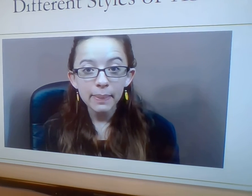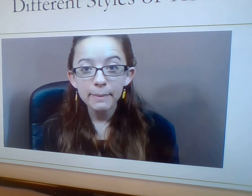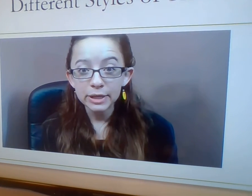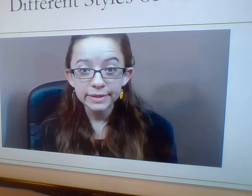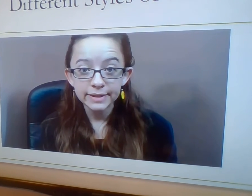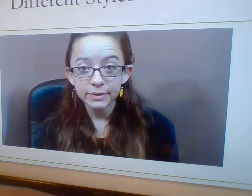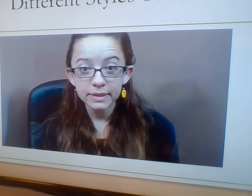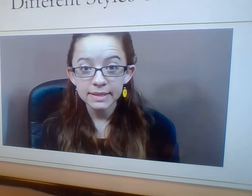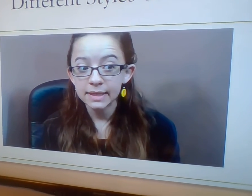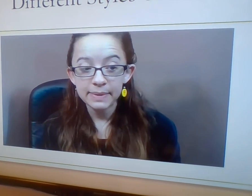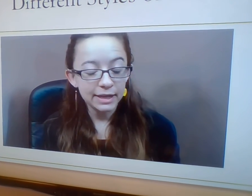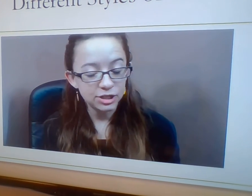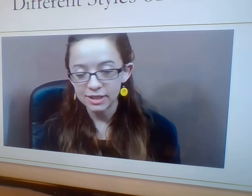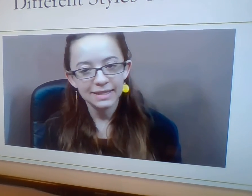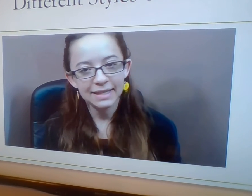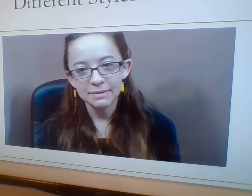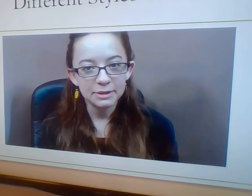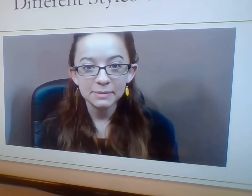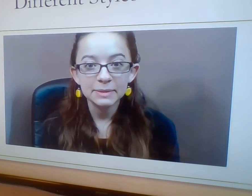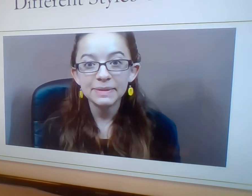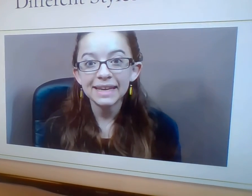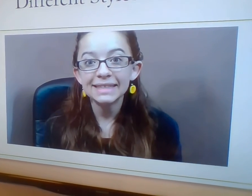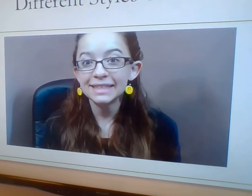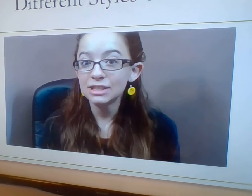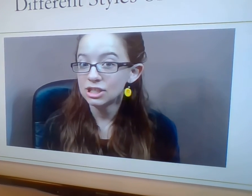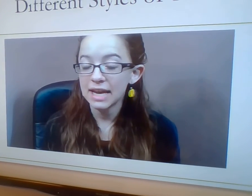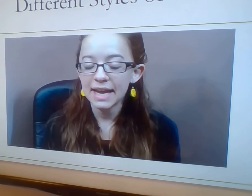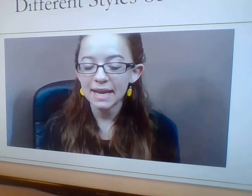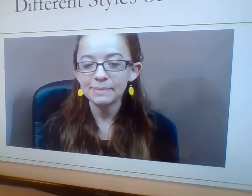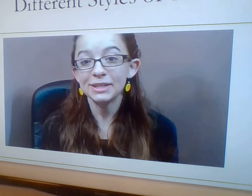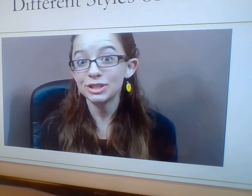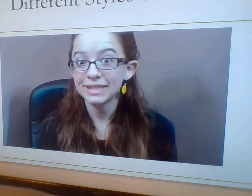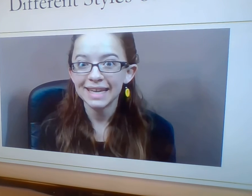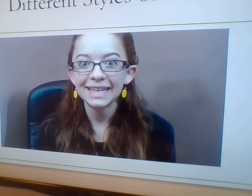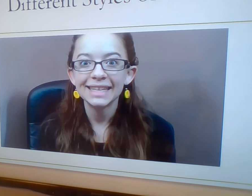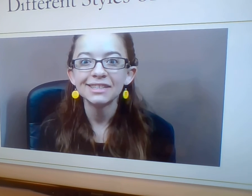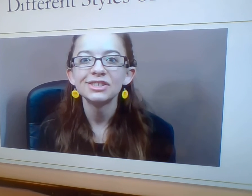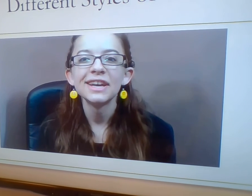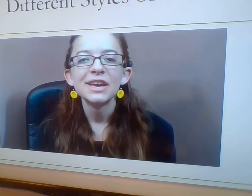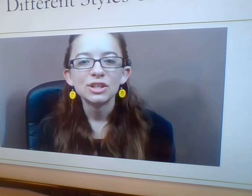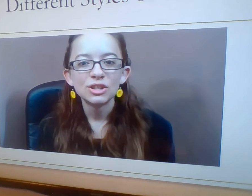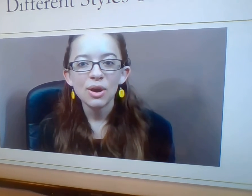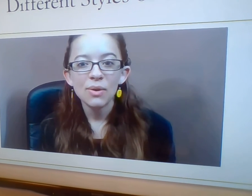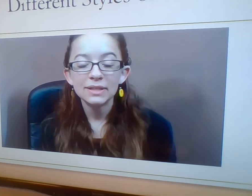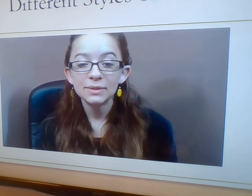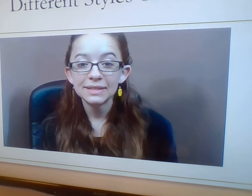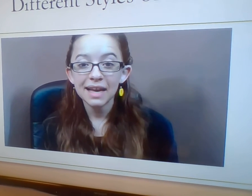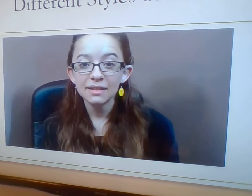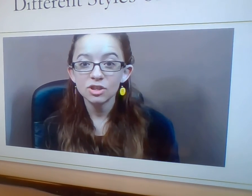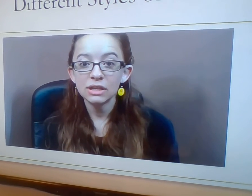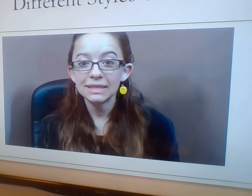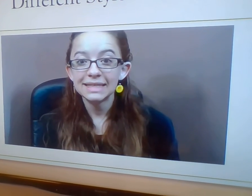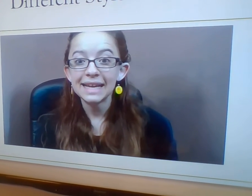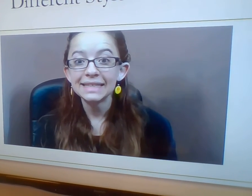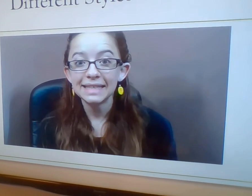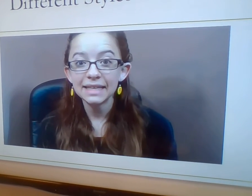the birds in New York City, pigeons. That's what I'm talking about. It's P-I-D-G-I-N, Pidgin Sign English. So as you can tell, it's called Signed